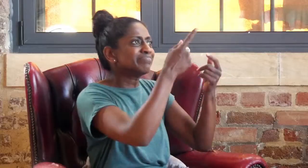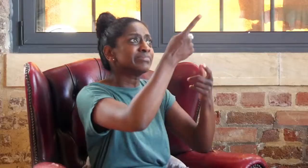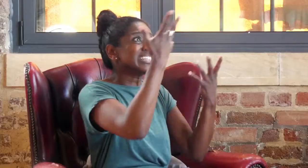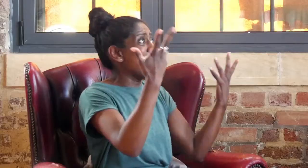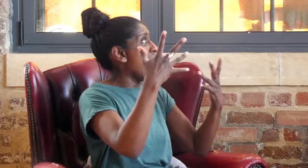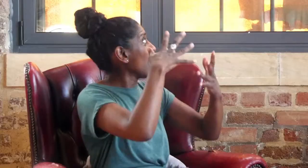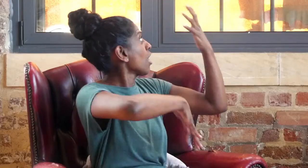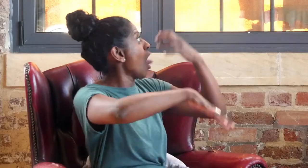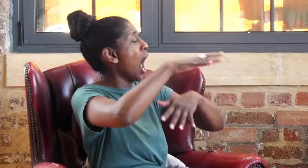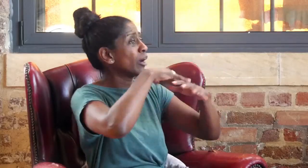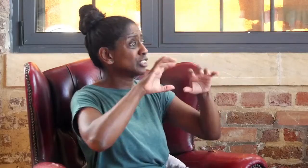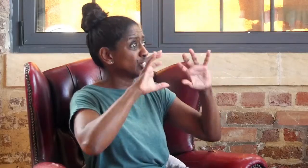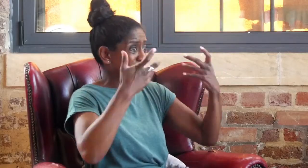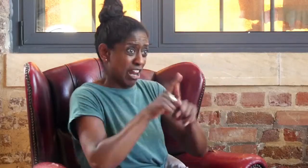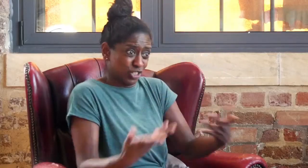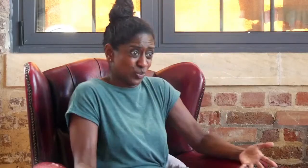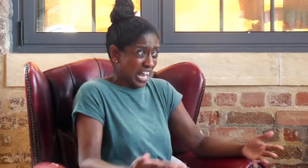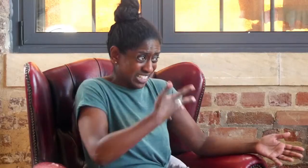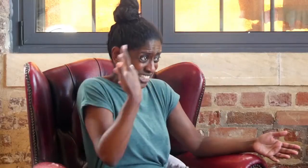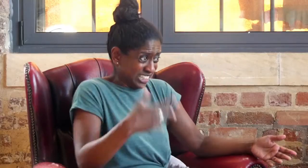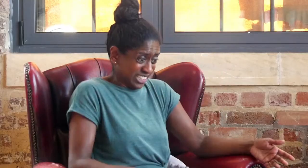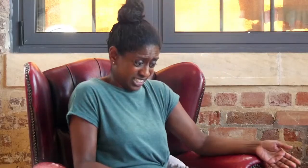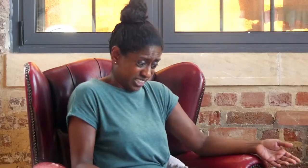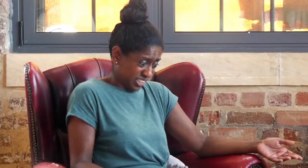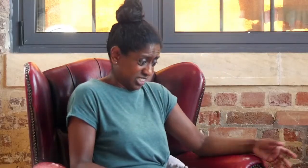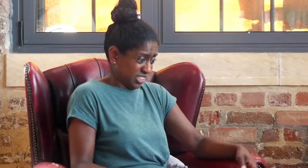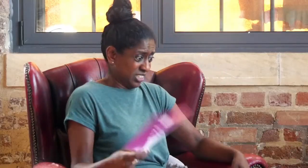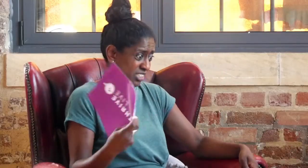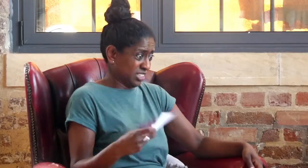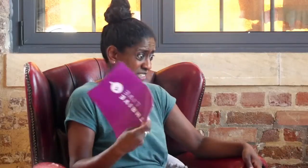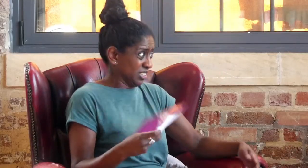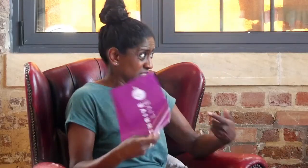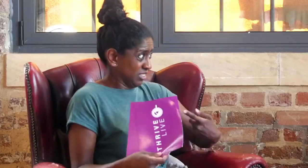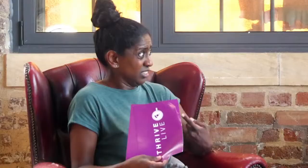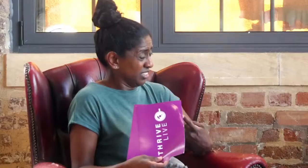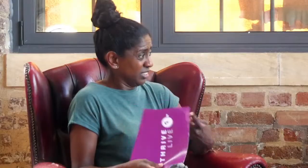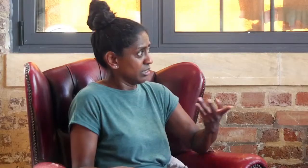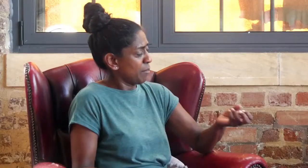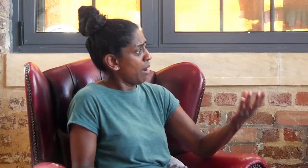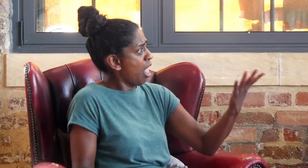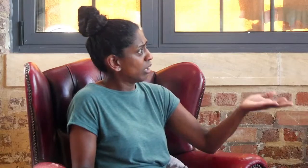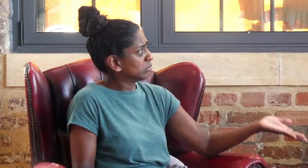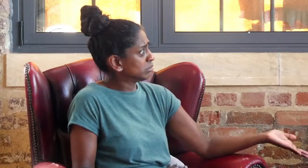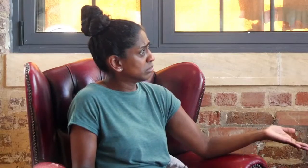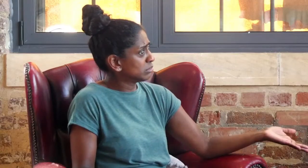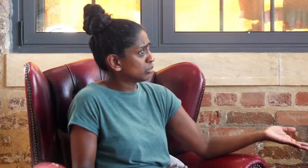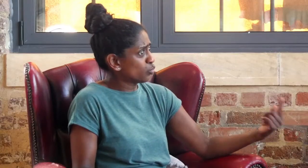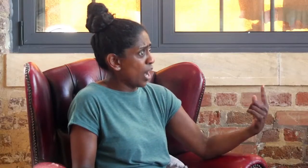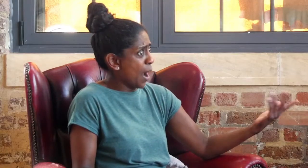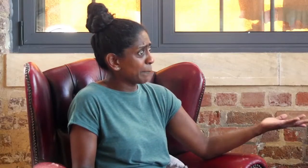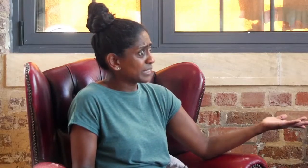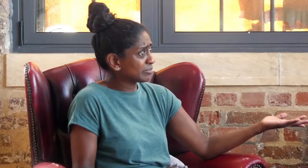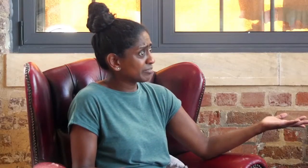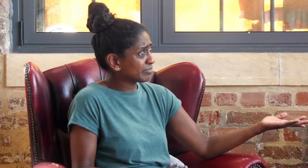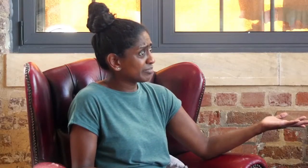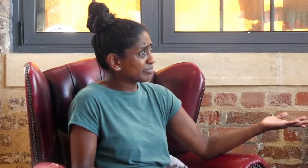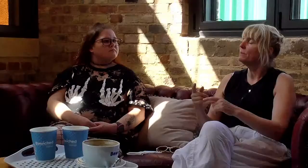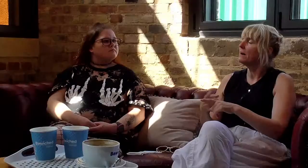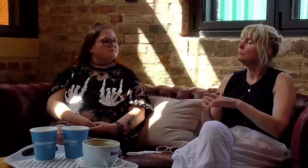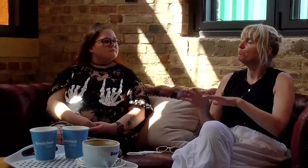your garden, especially now with the climate. Like obviously today's boiling, but some plants are okay, some